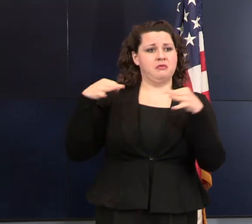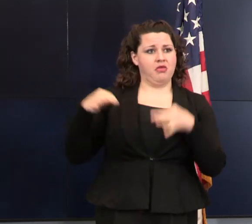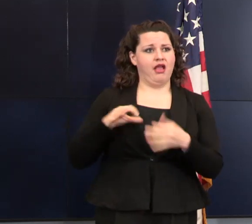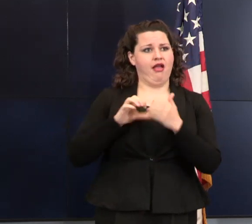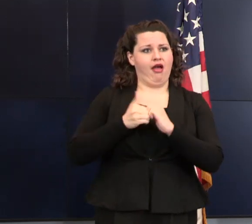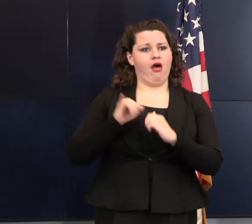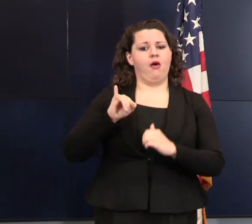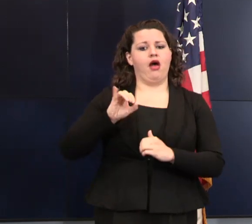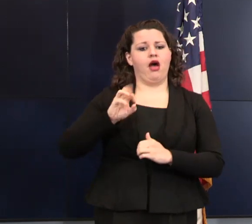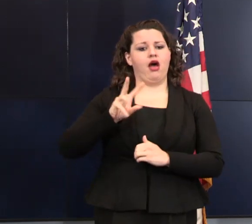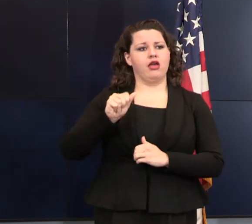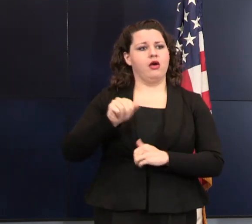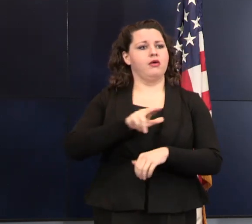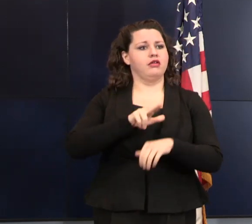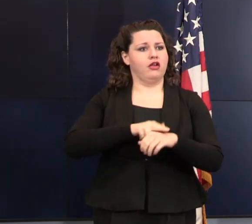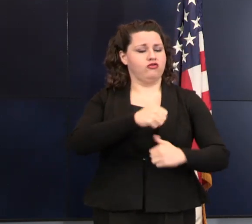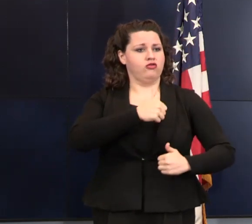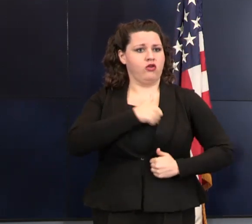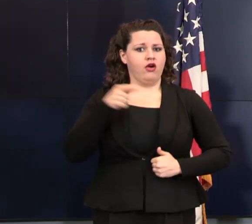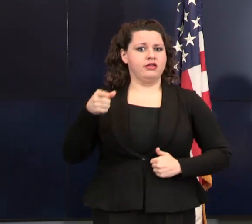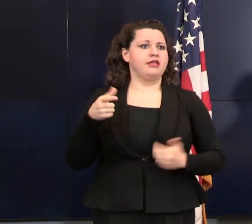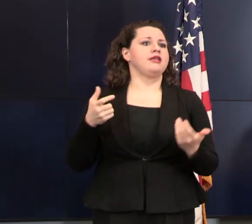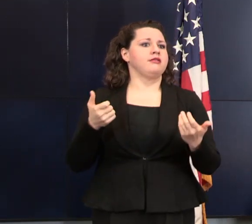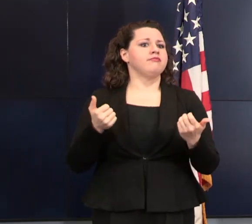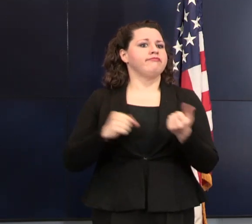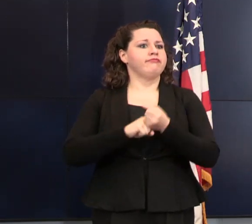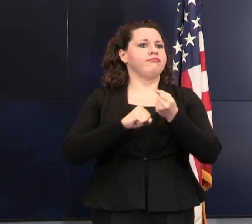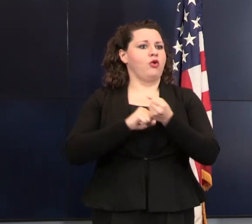this unprecedented time. General?